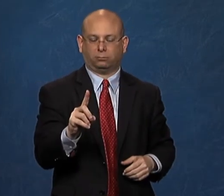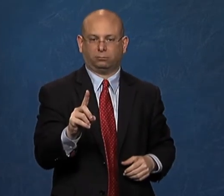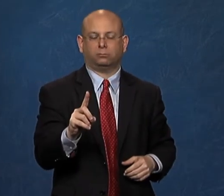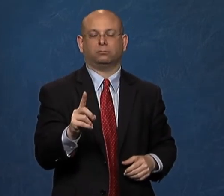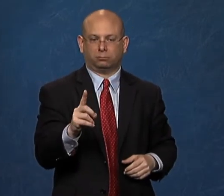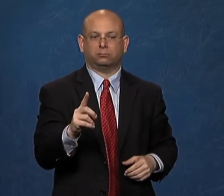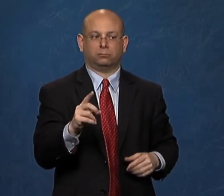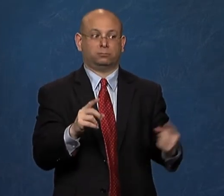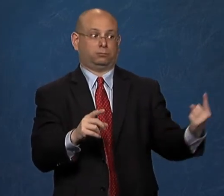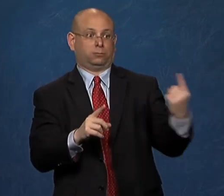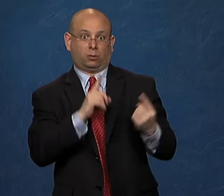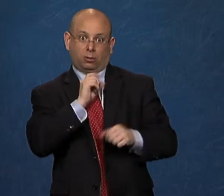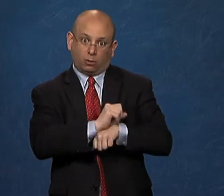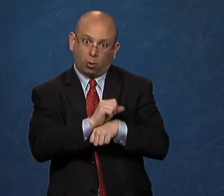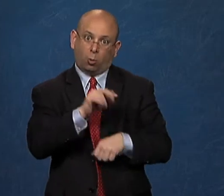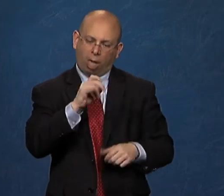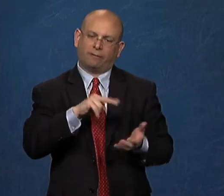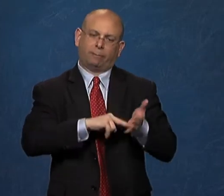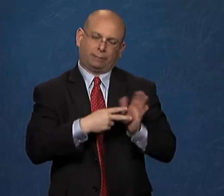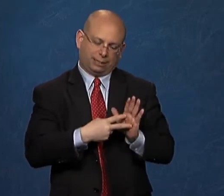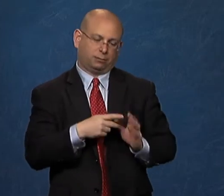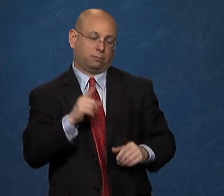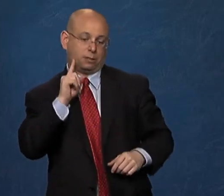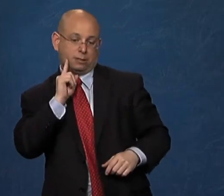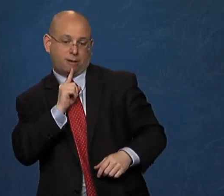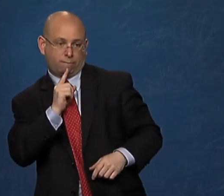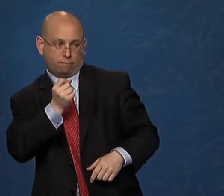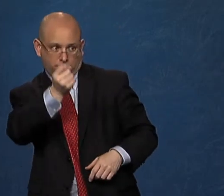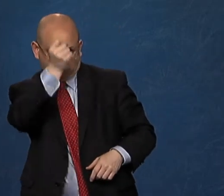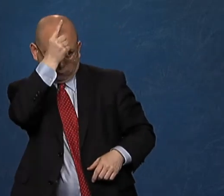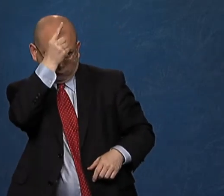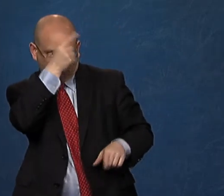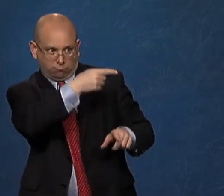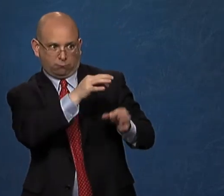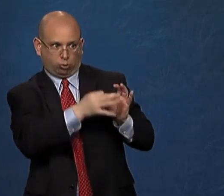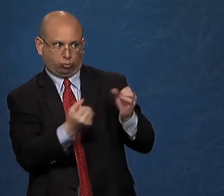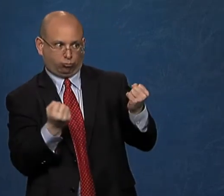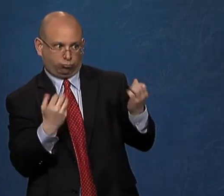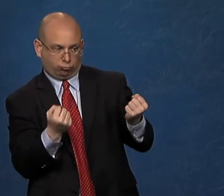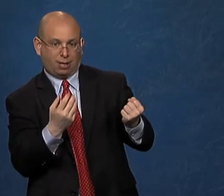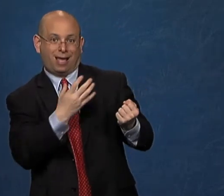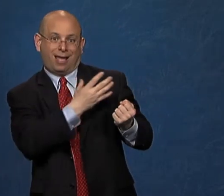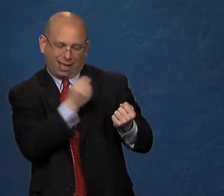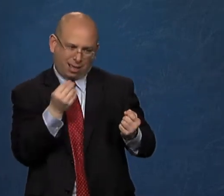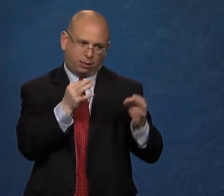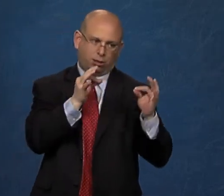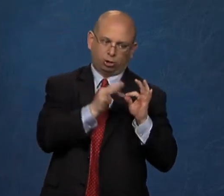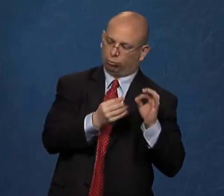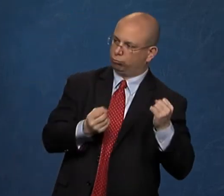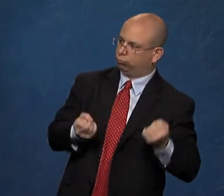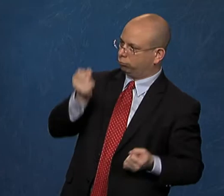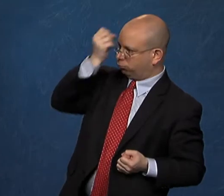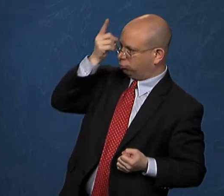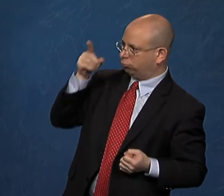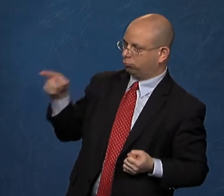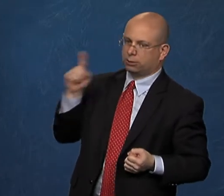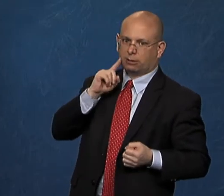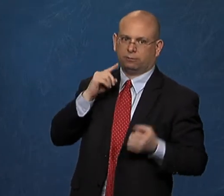determined to be qualified, they're able to function effectively, the same holds true for VRI. The deaf person needs to be able to understand what the deaf person is